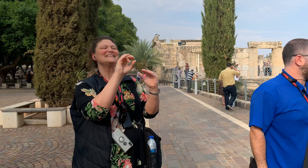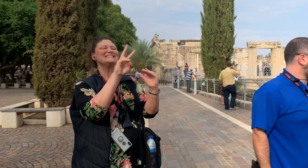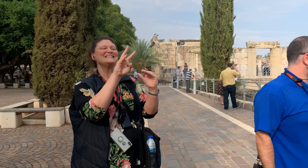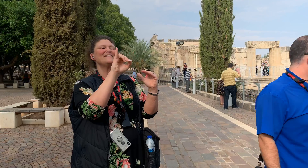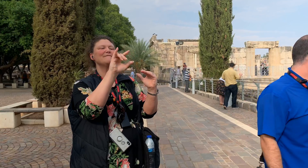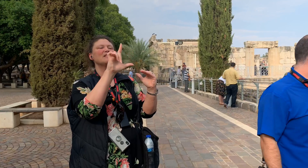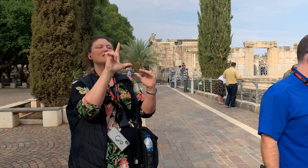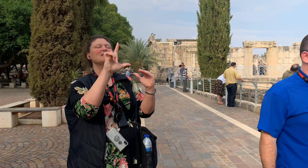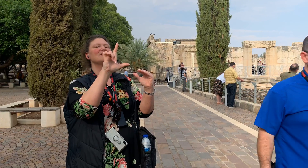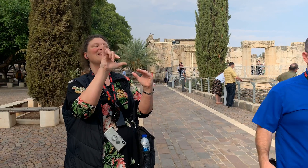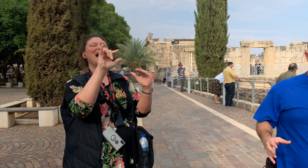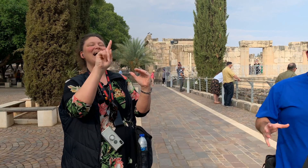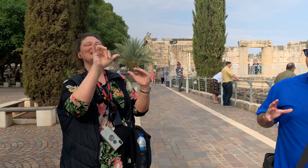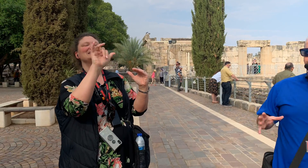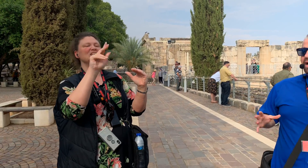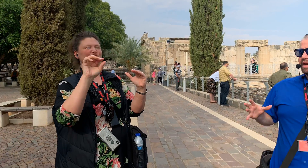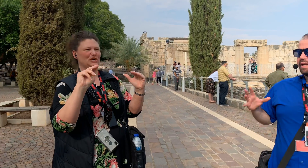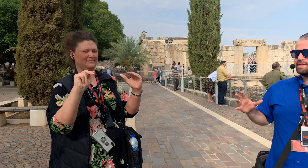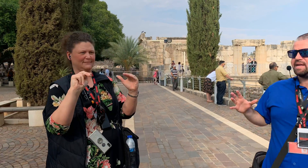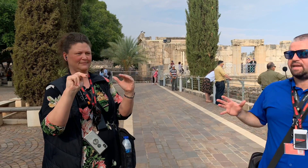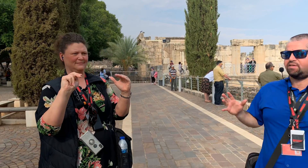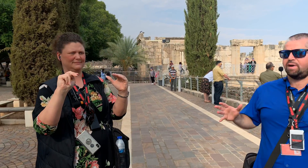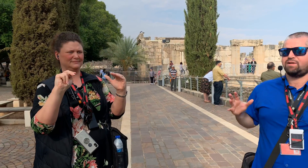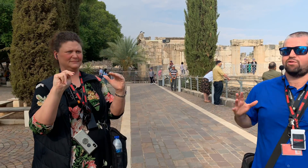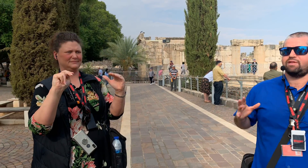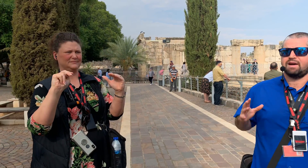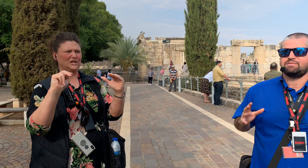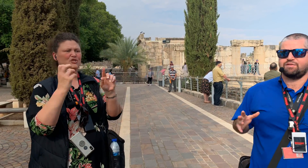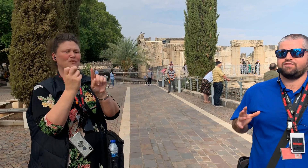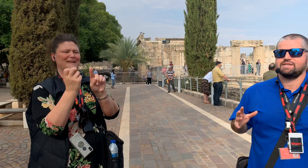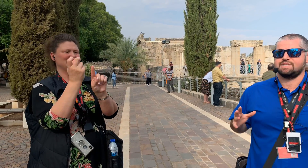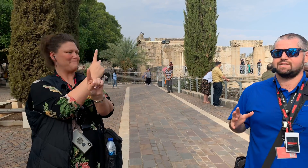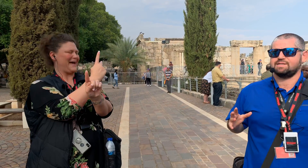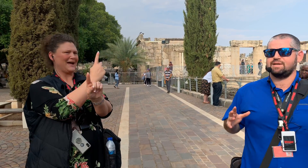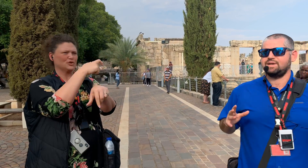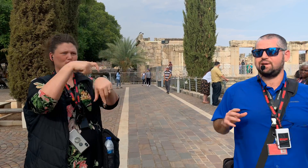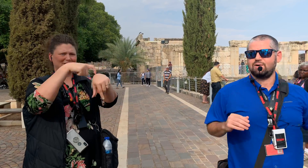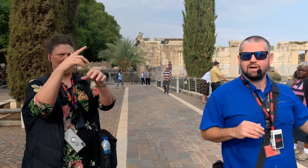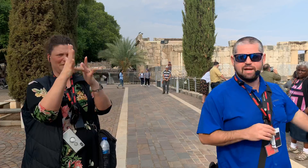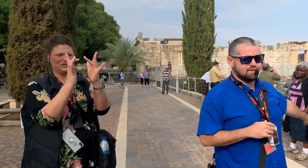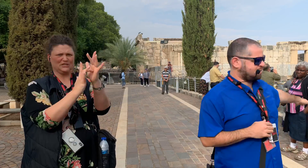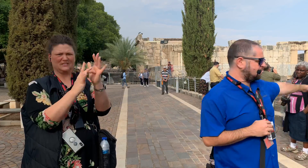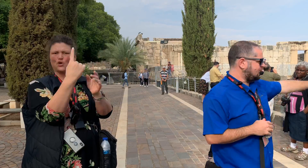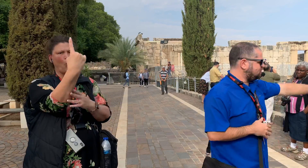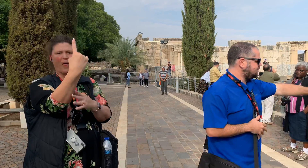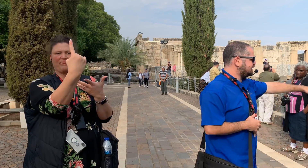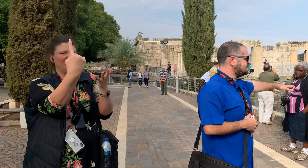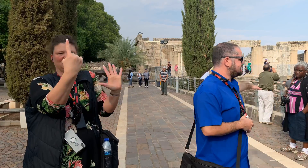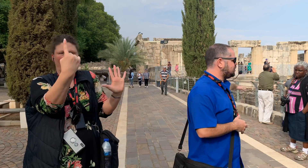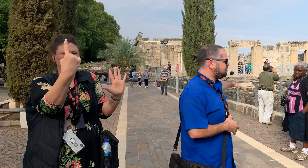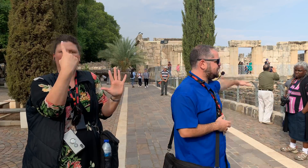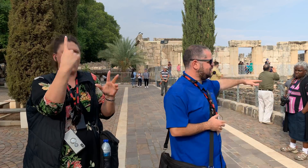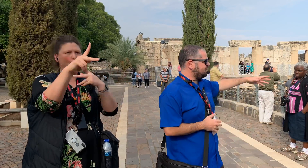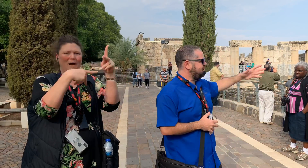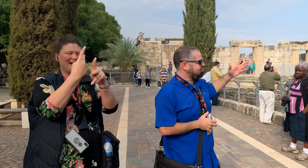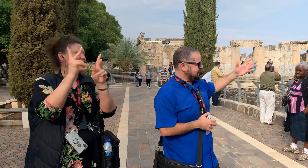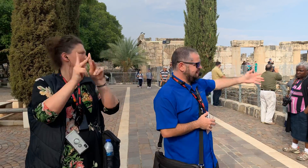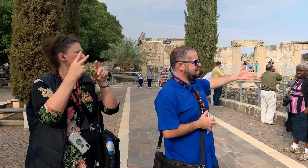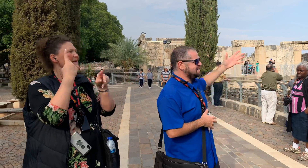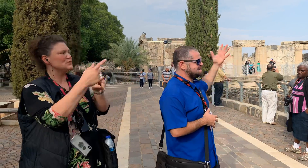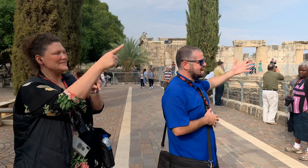means that it is the one that is dated back to the times of Jesus. Okay, that's what you can see over